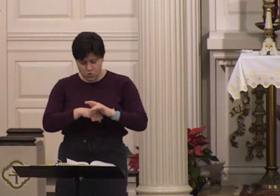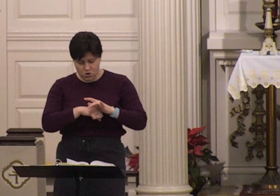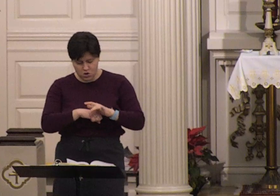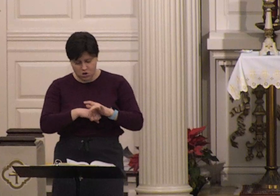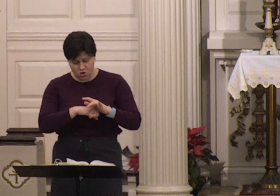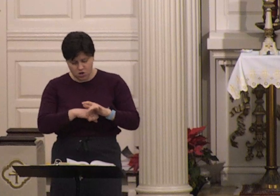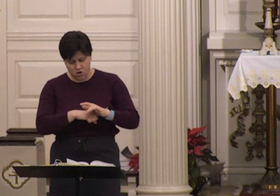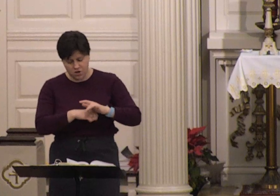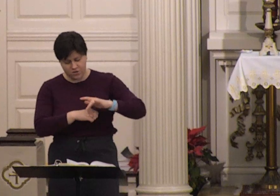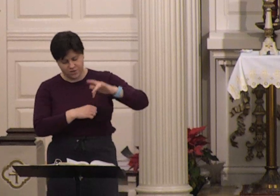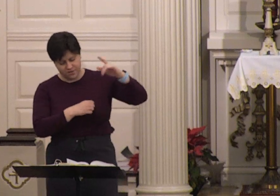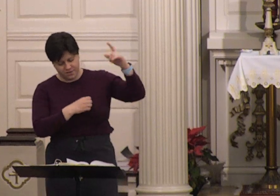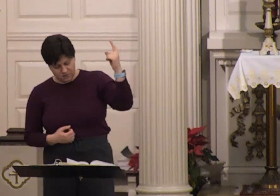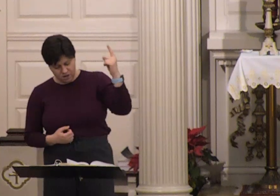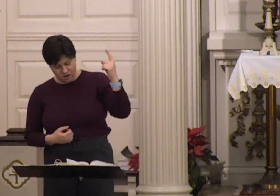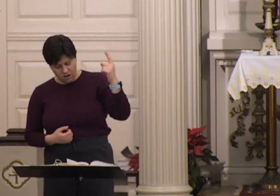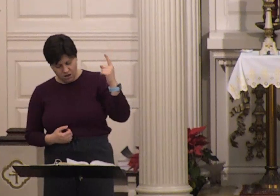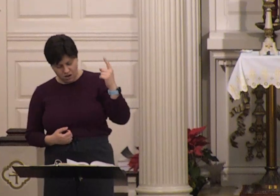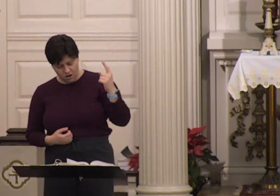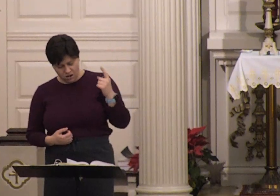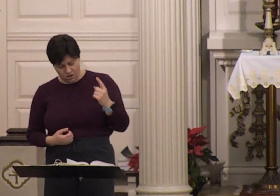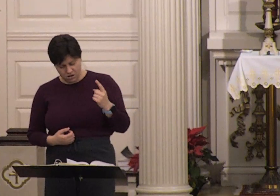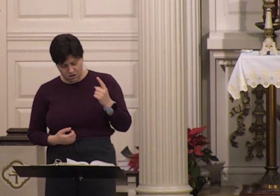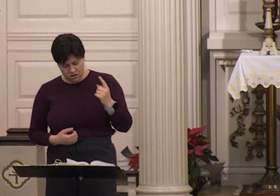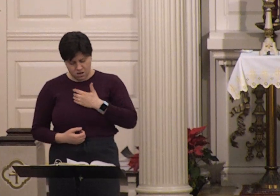Our full homage to